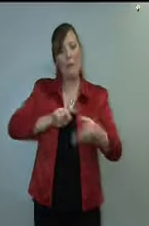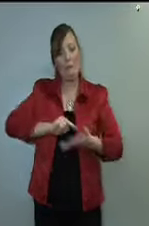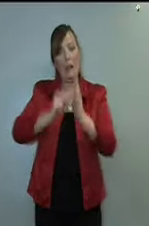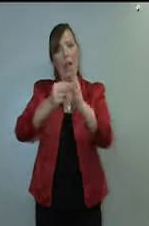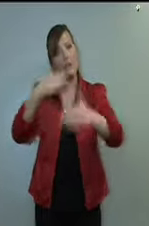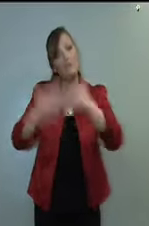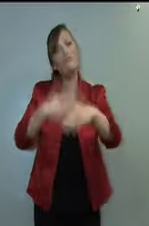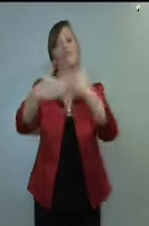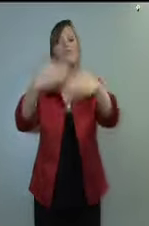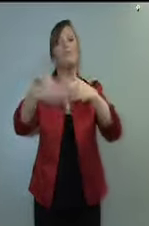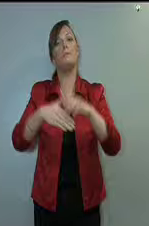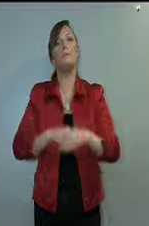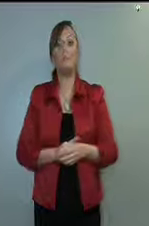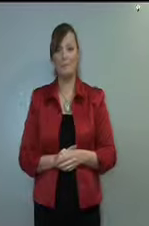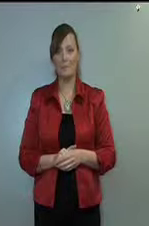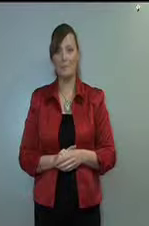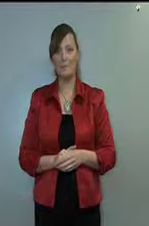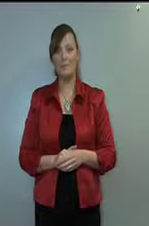practices and plans.